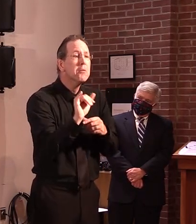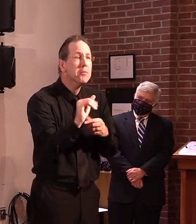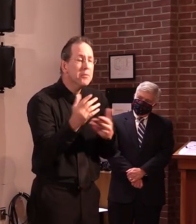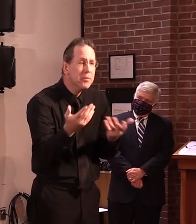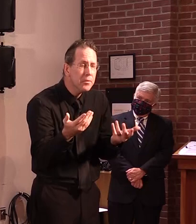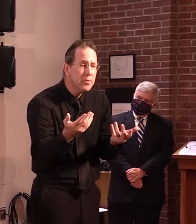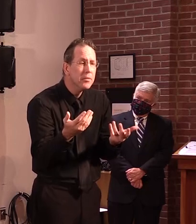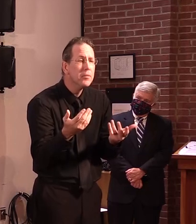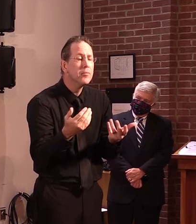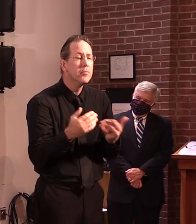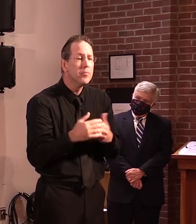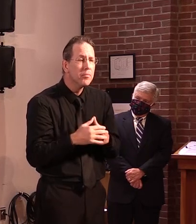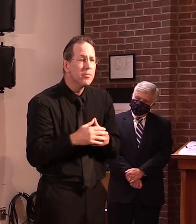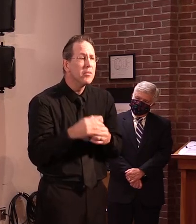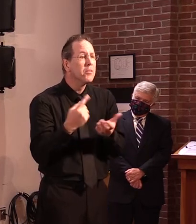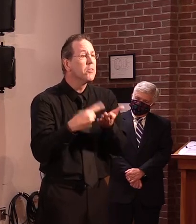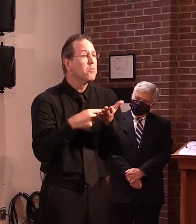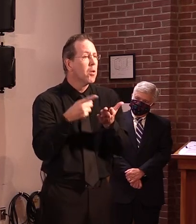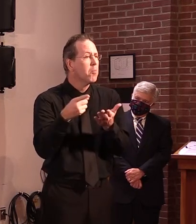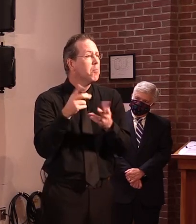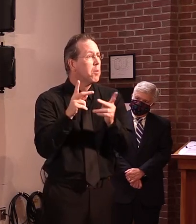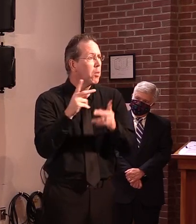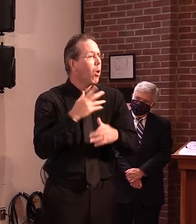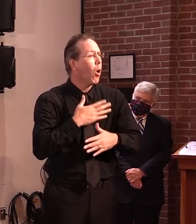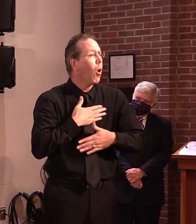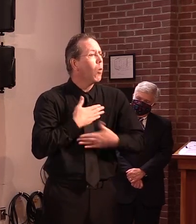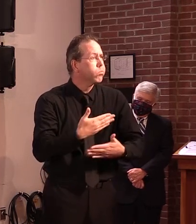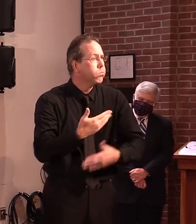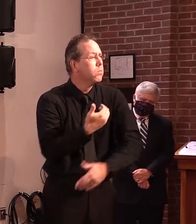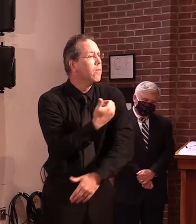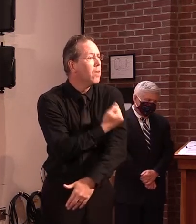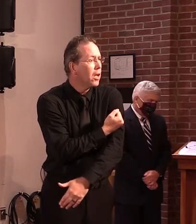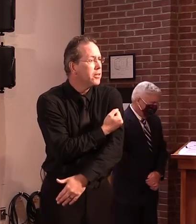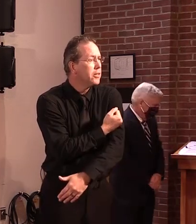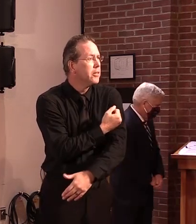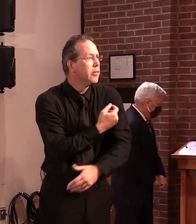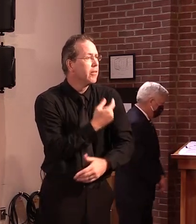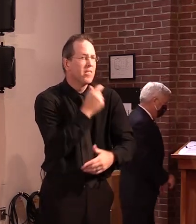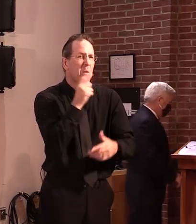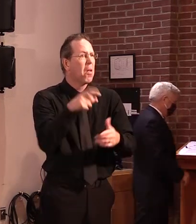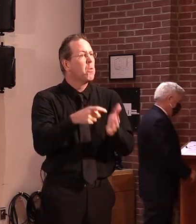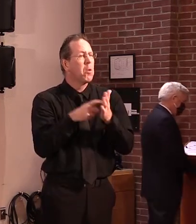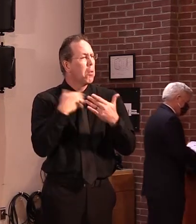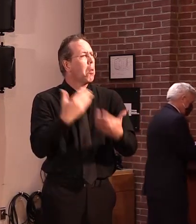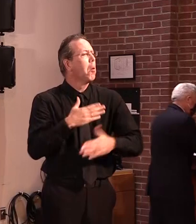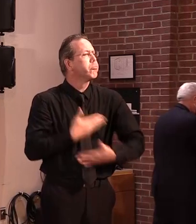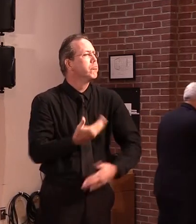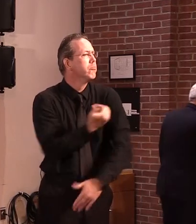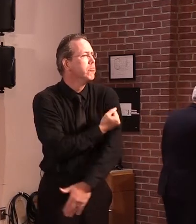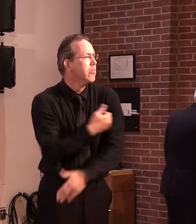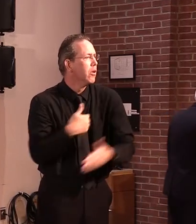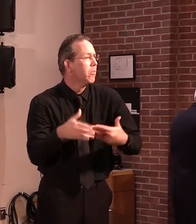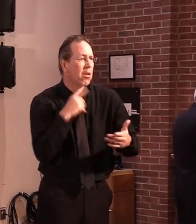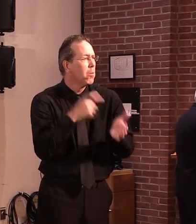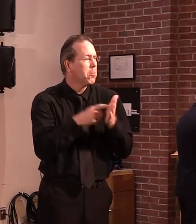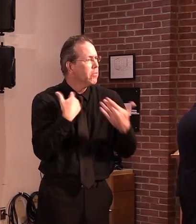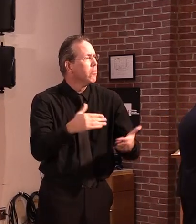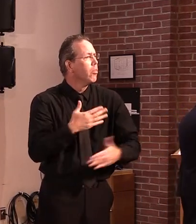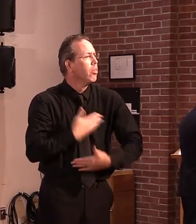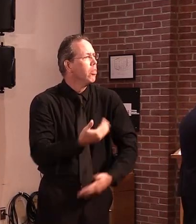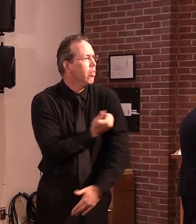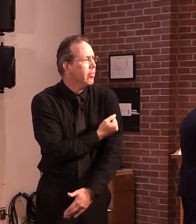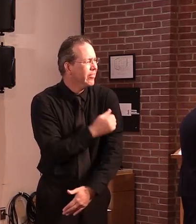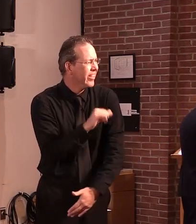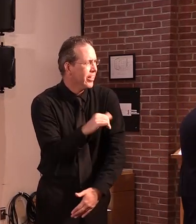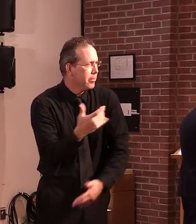you don't mandate it. You may create resistance that you didn't anticipate. So